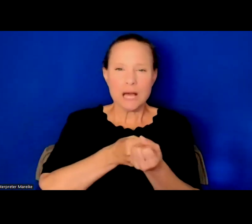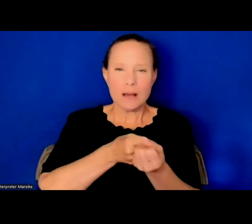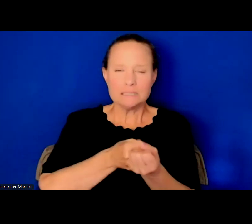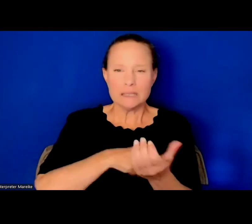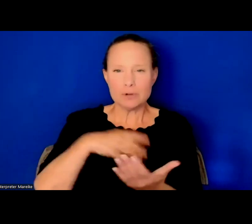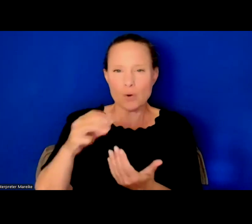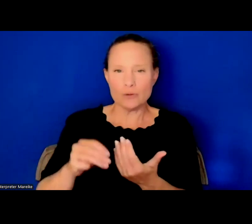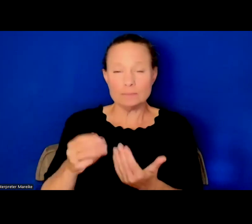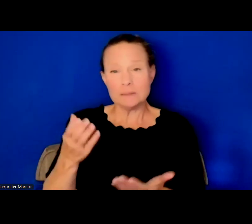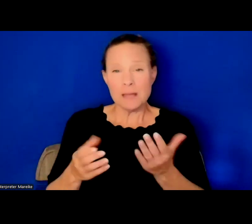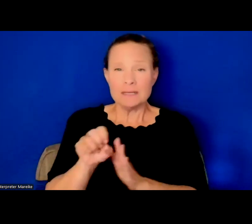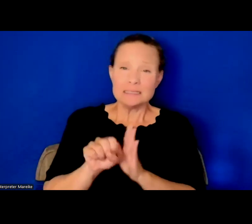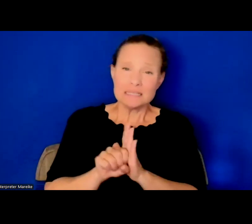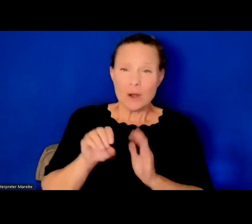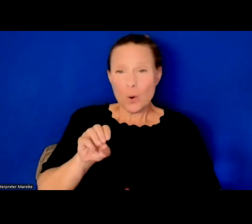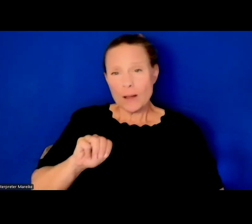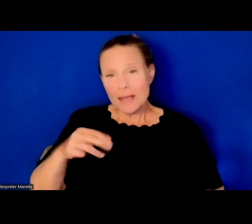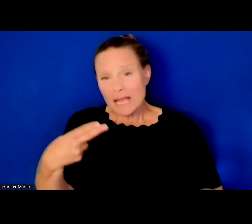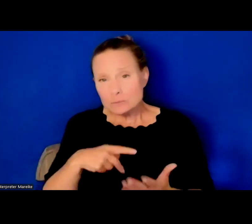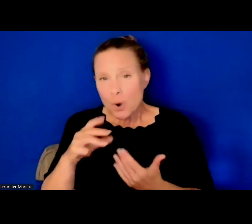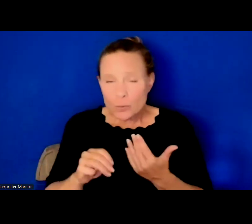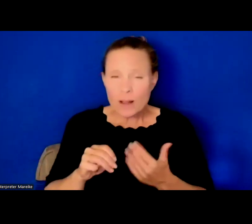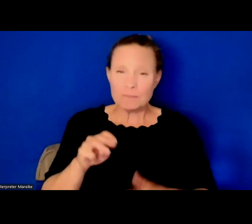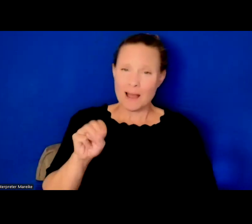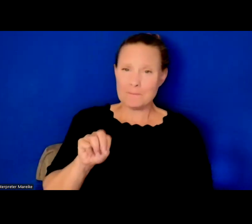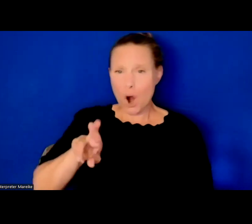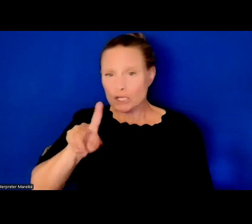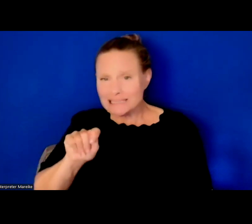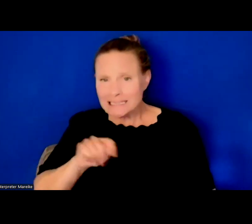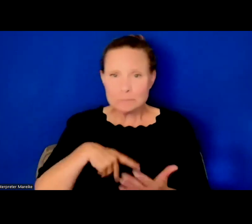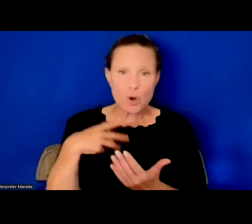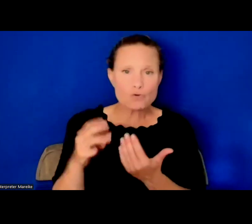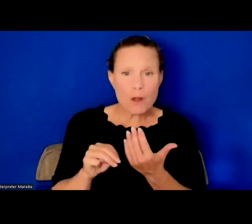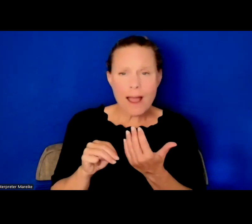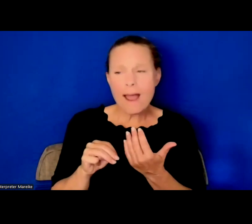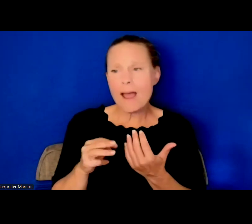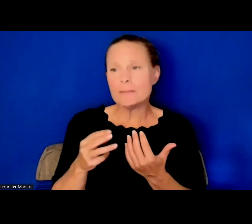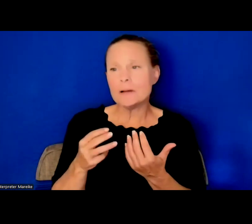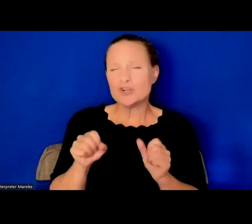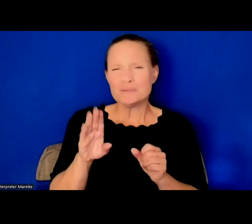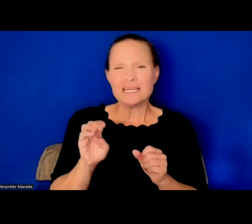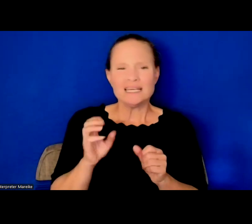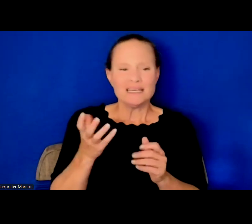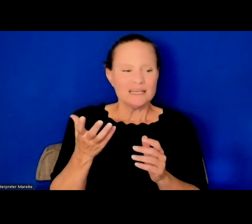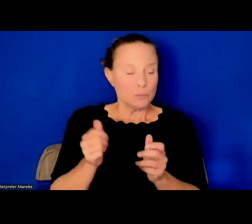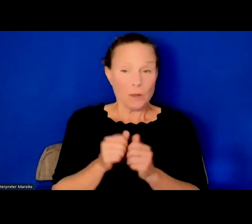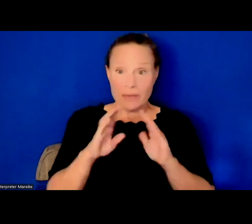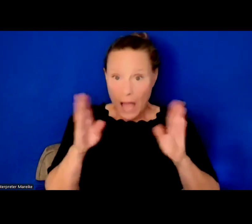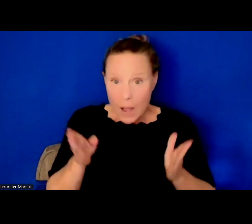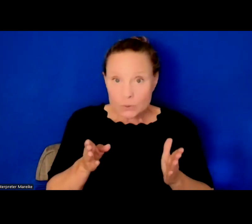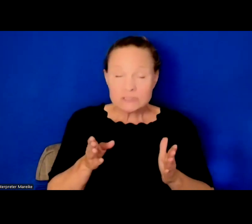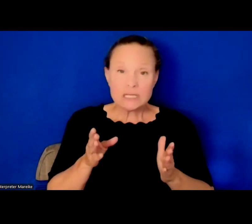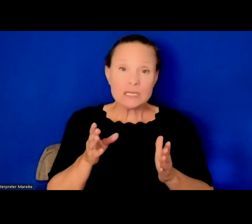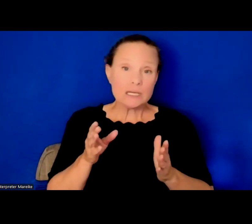a state OMH program, an MRT program. It could be with a housing authority or